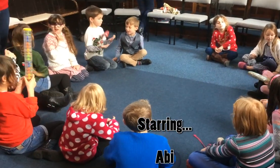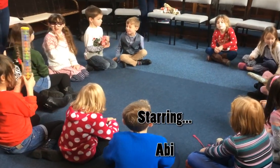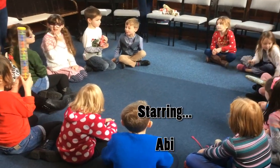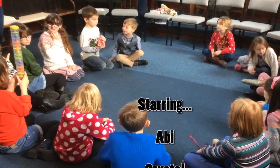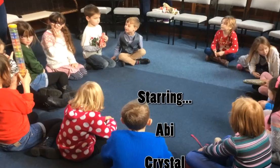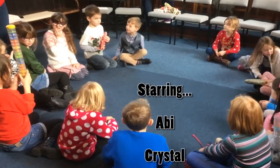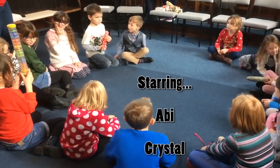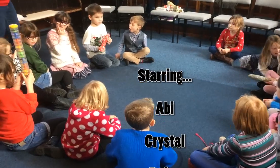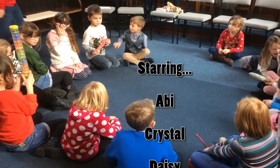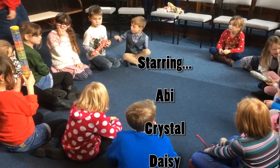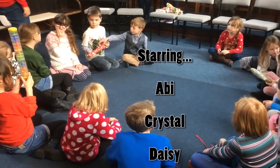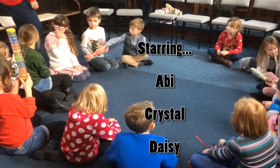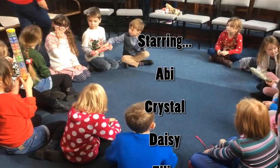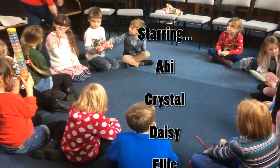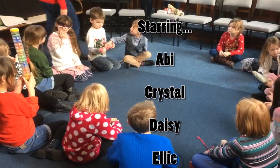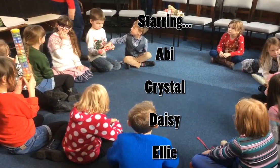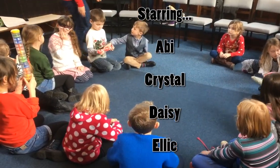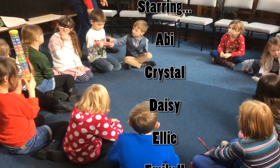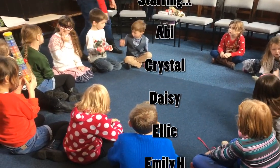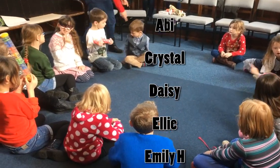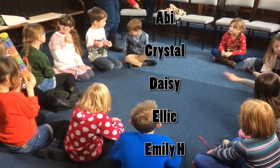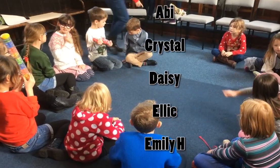Don't man, little donkey, as